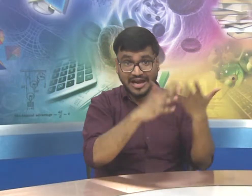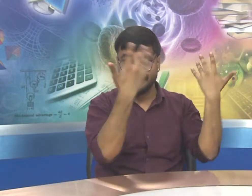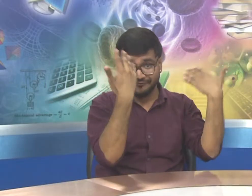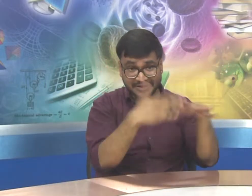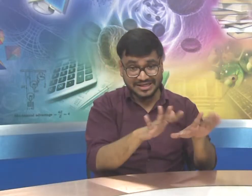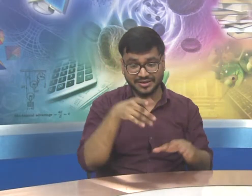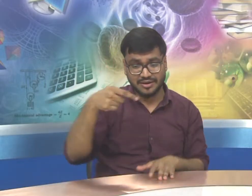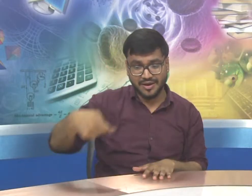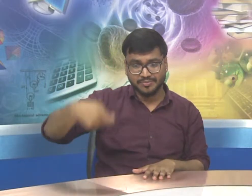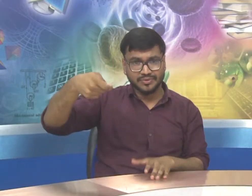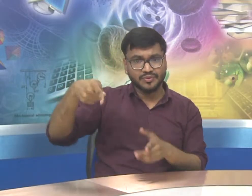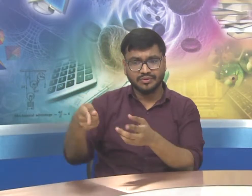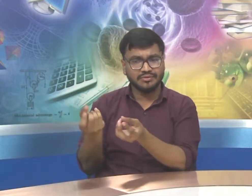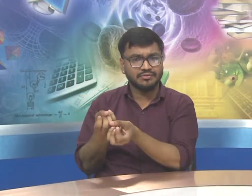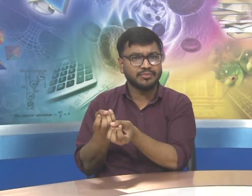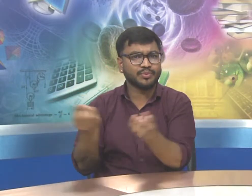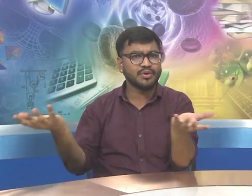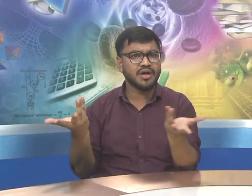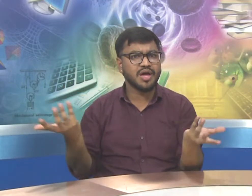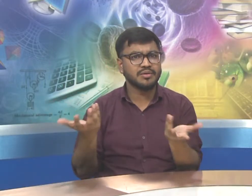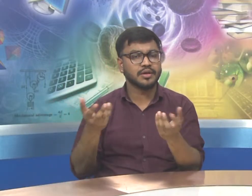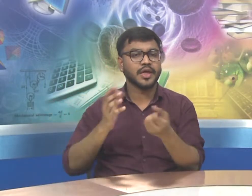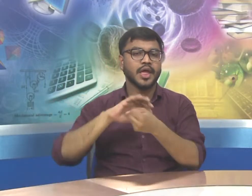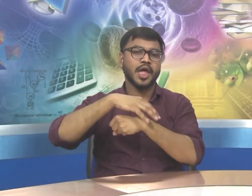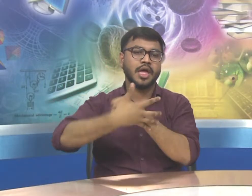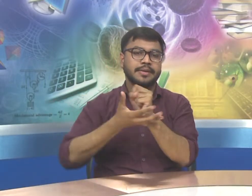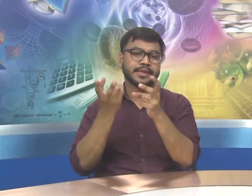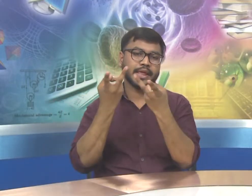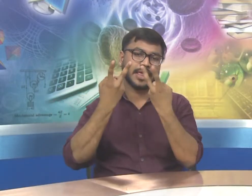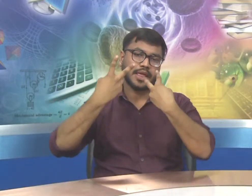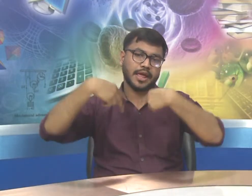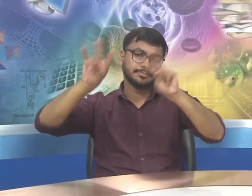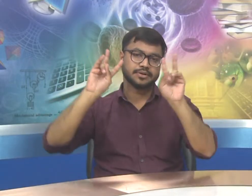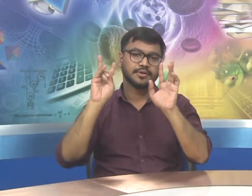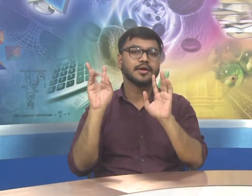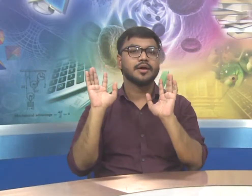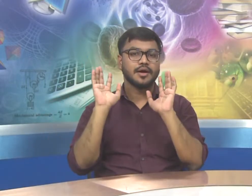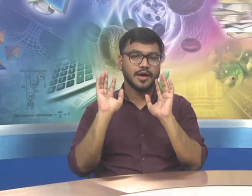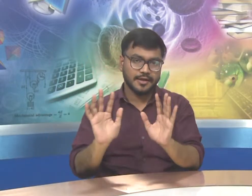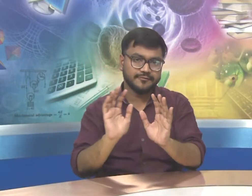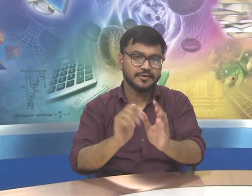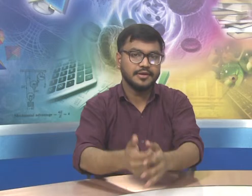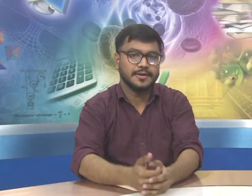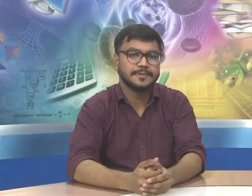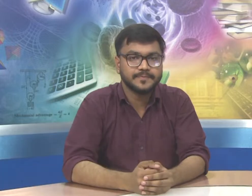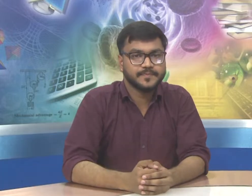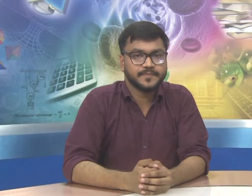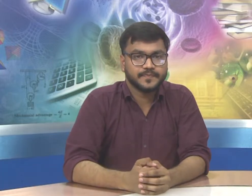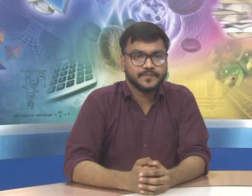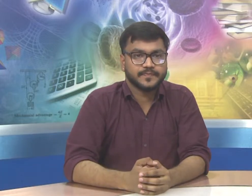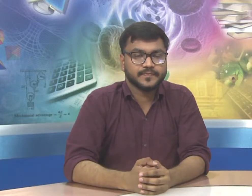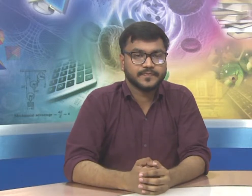one teaspoon of water has more atoms than a glass of water.